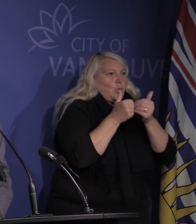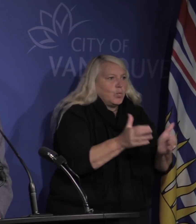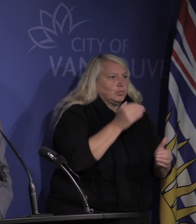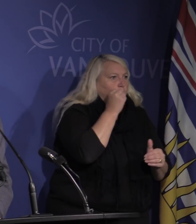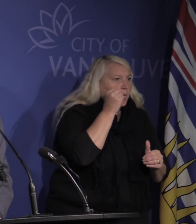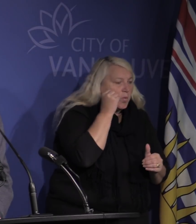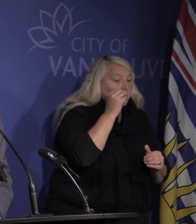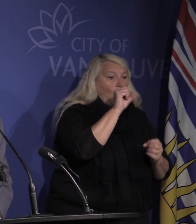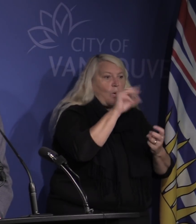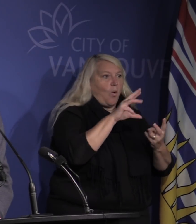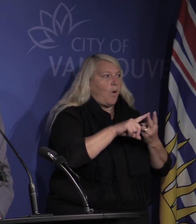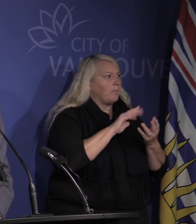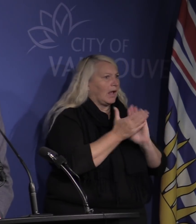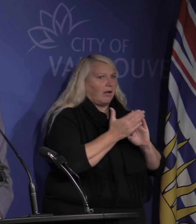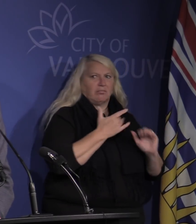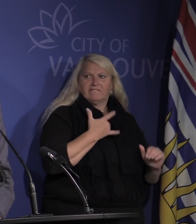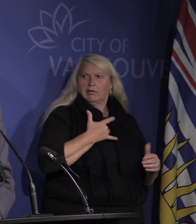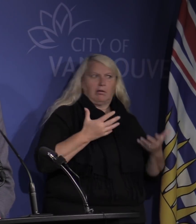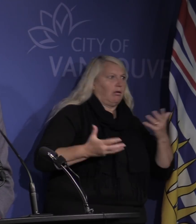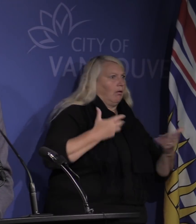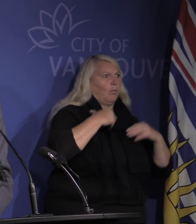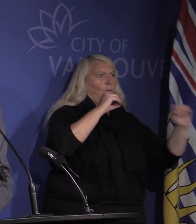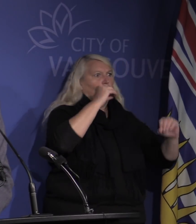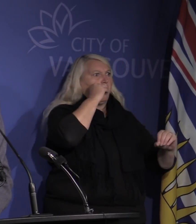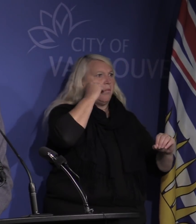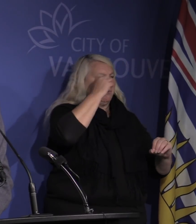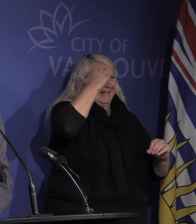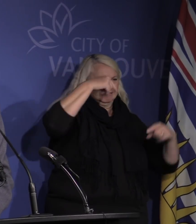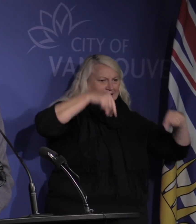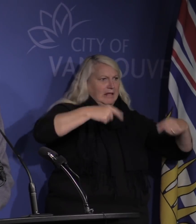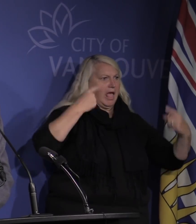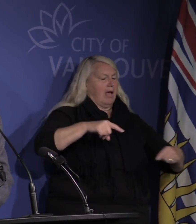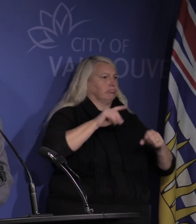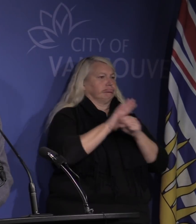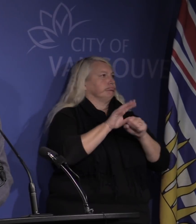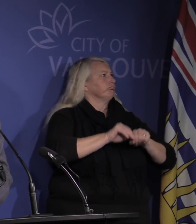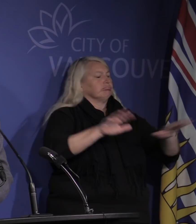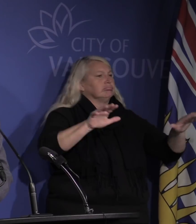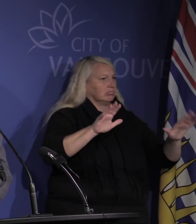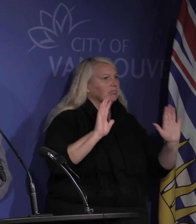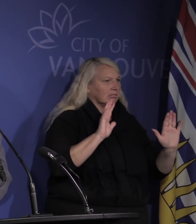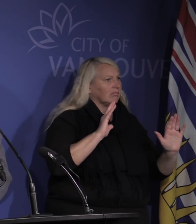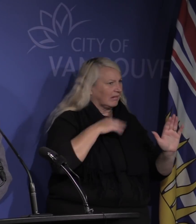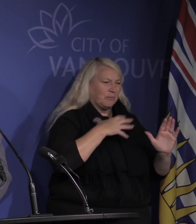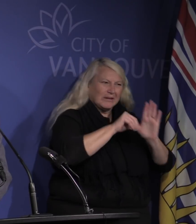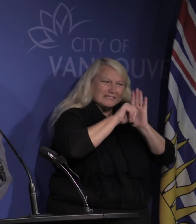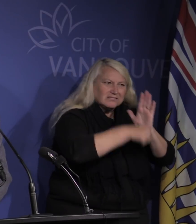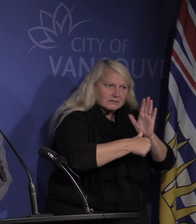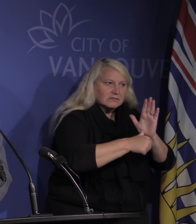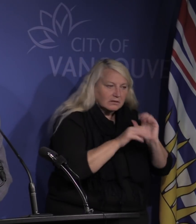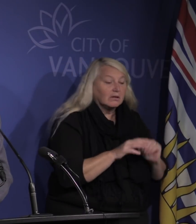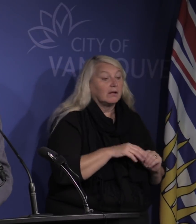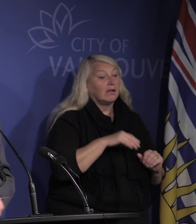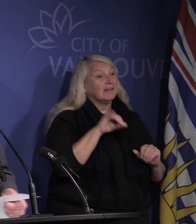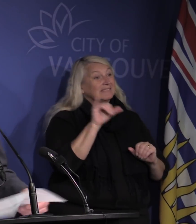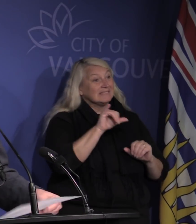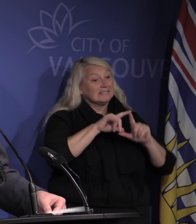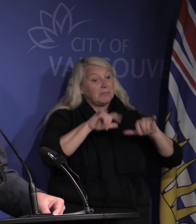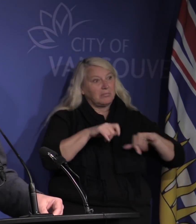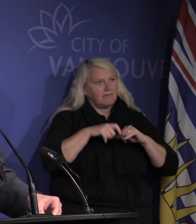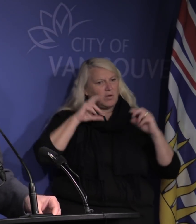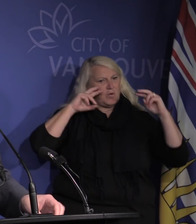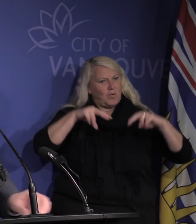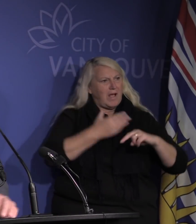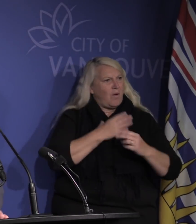of this pandemic. The third set of challenges we need help with are mitigating the impacts on our local economy, especially